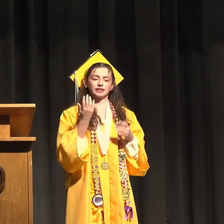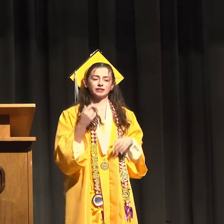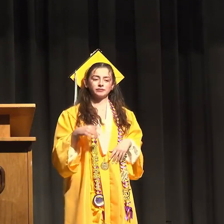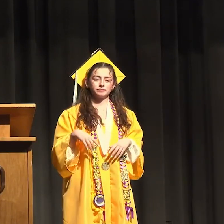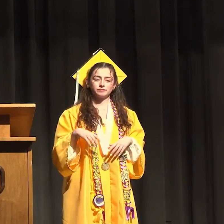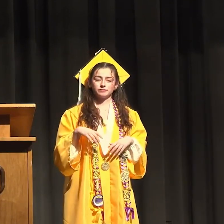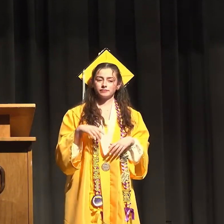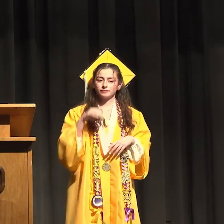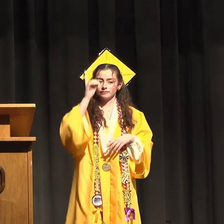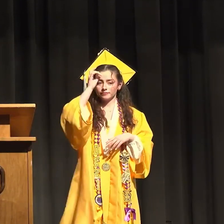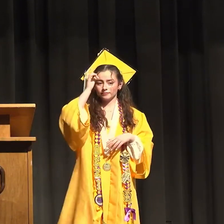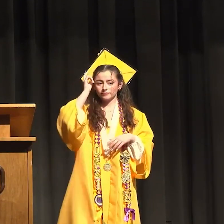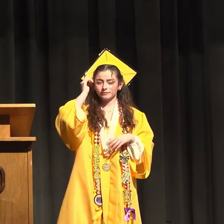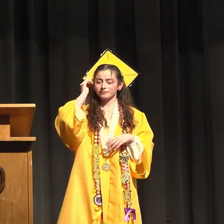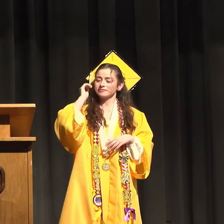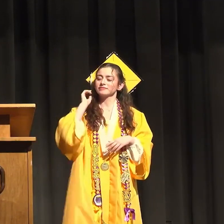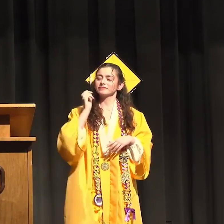You are my guidepost in everything, Mom.